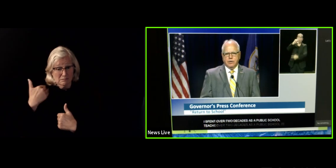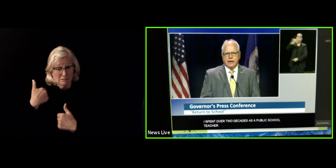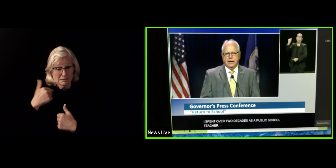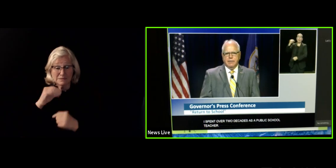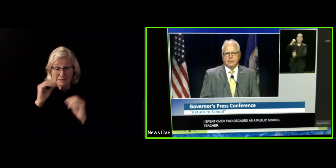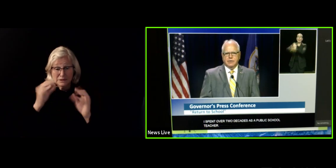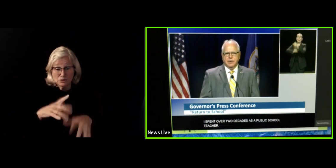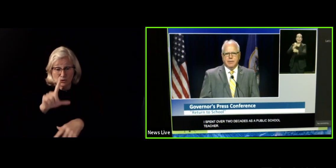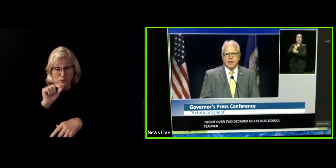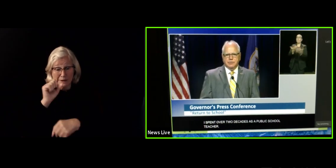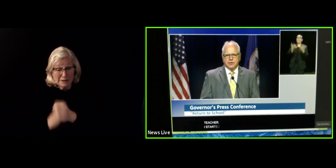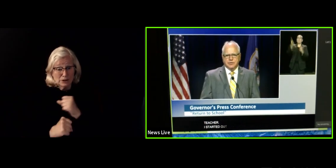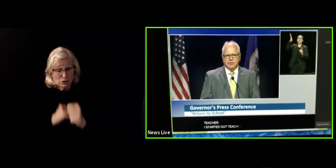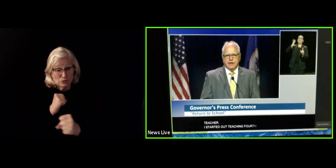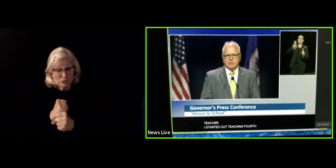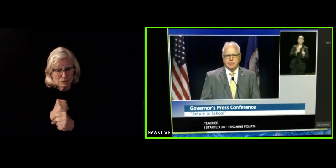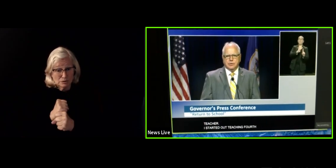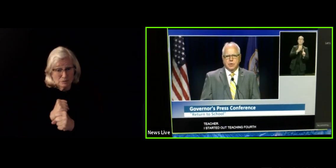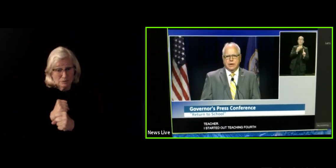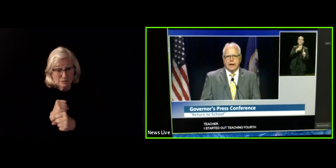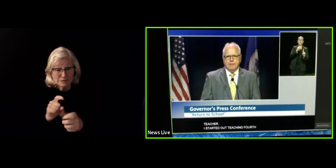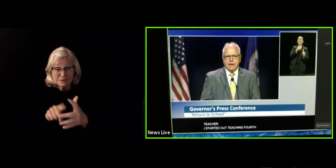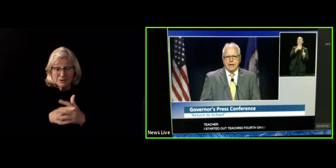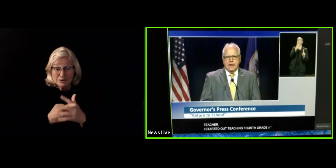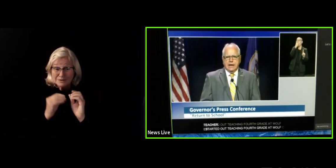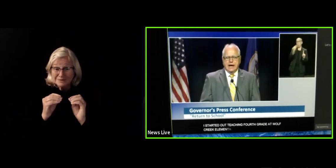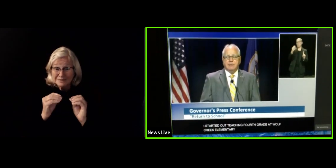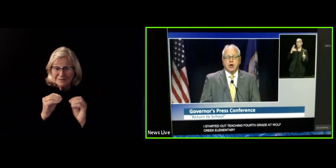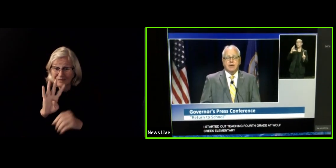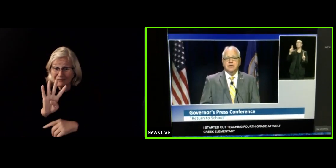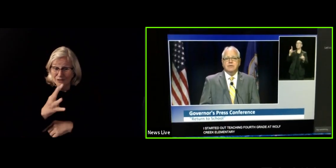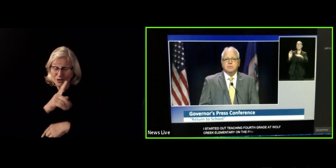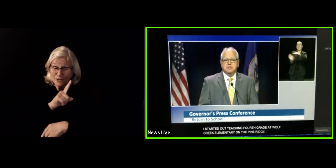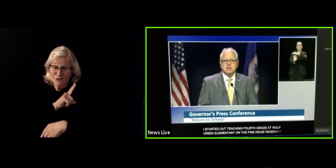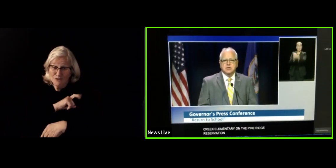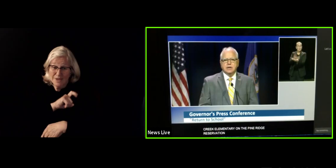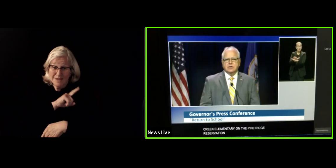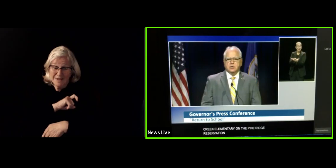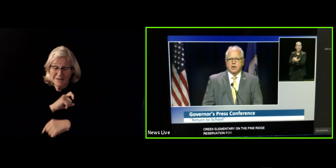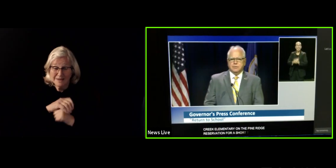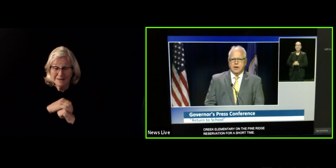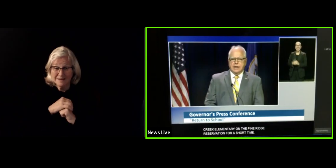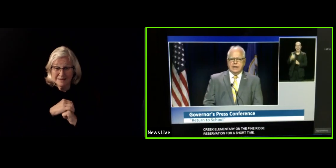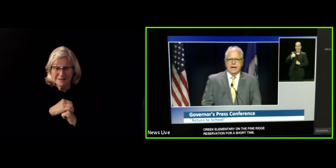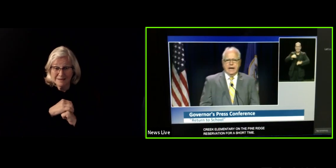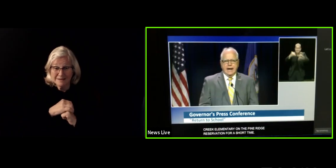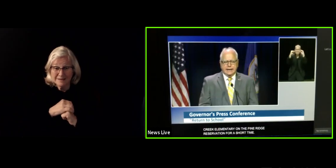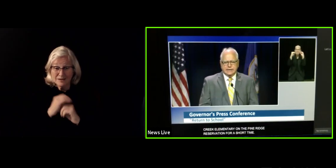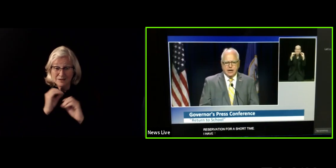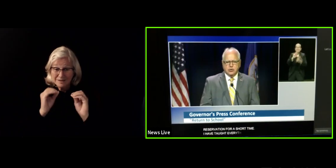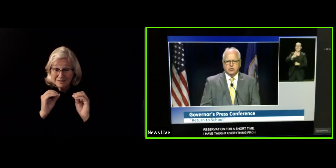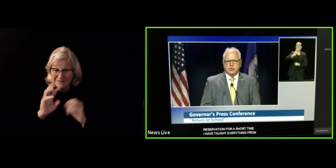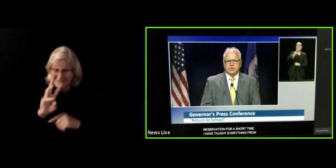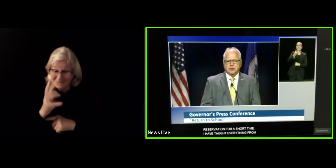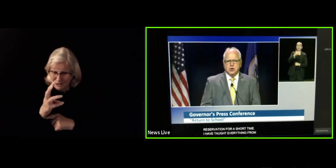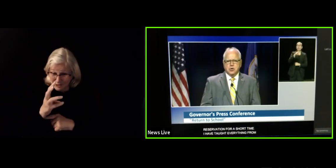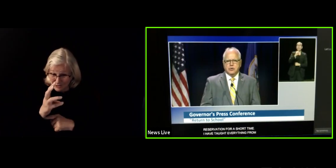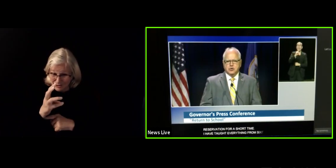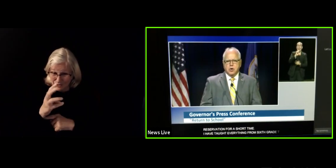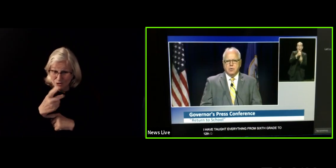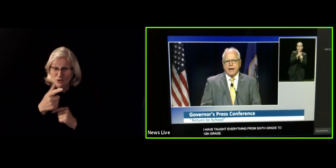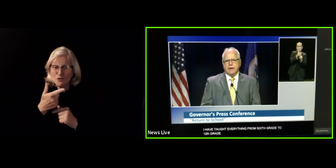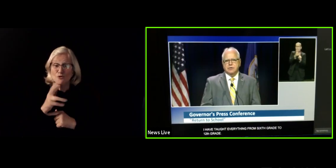Creek Elementary on the Pine Ridge Reservation for a short time. I have taught everything from sixth grade to 12th grade. And I can tell you that there's no